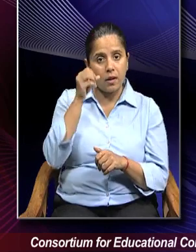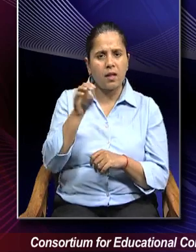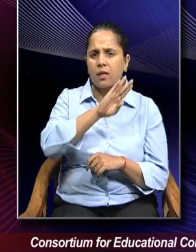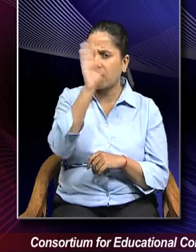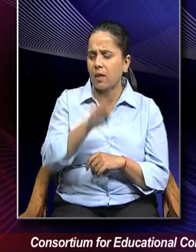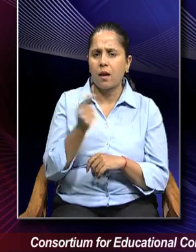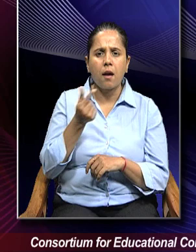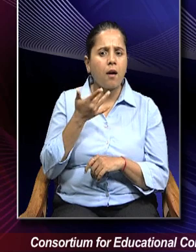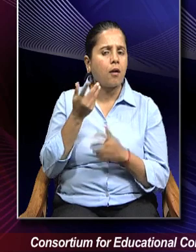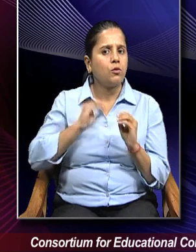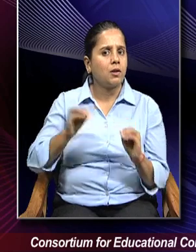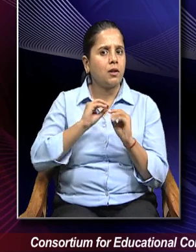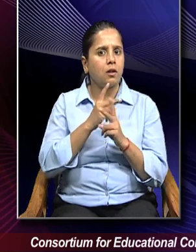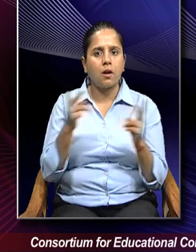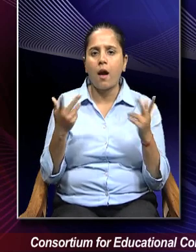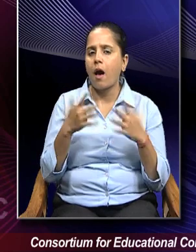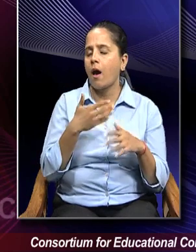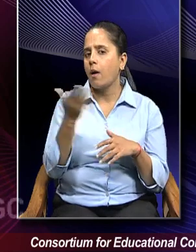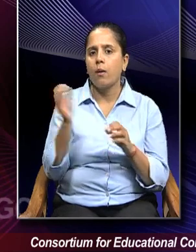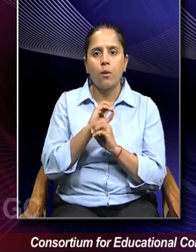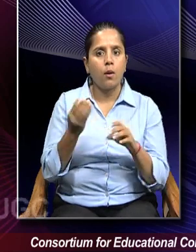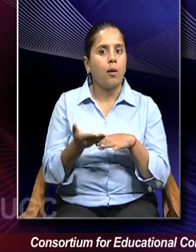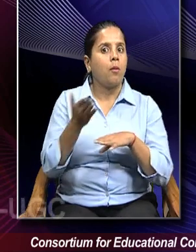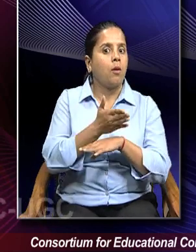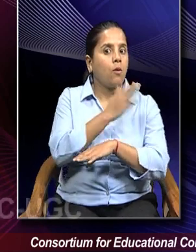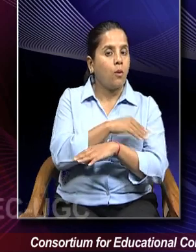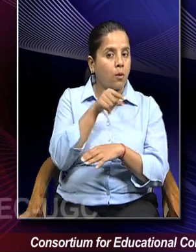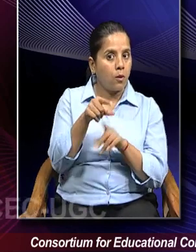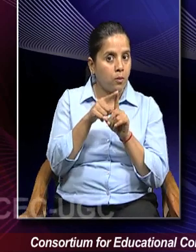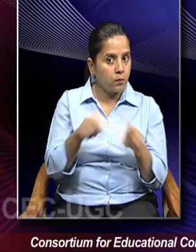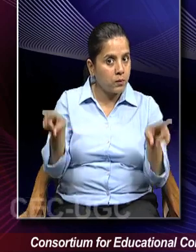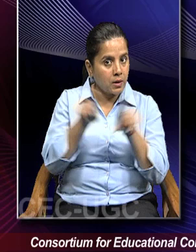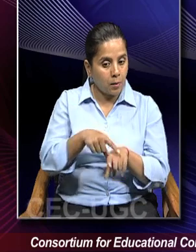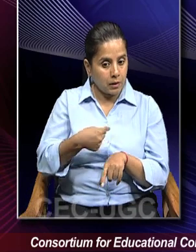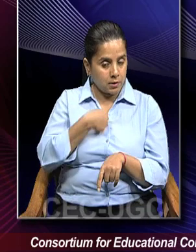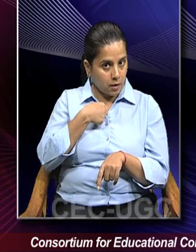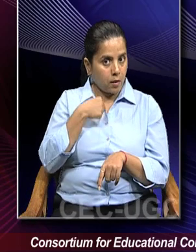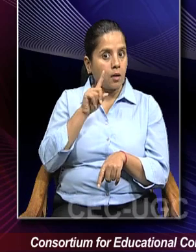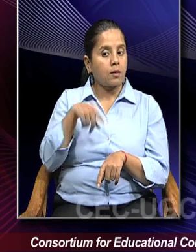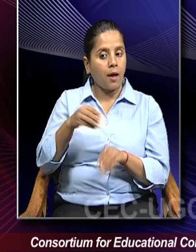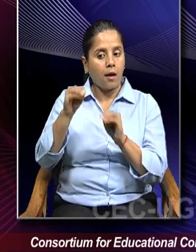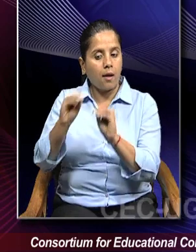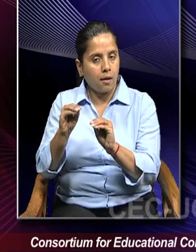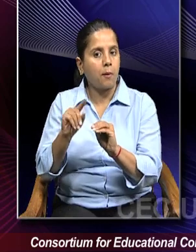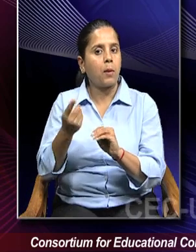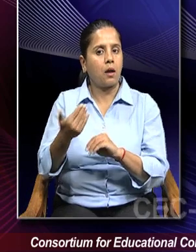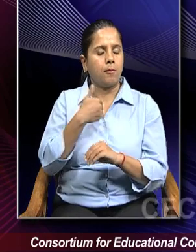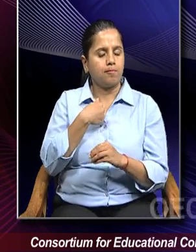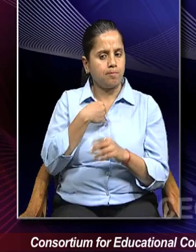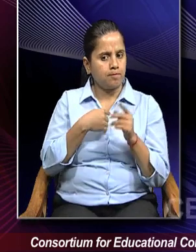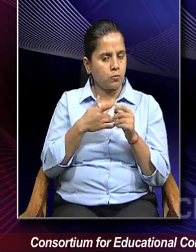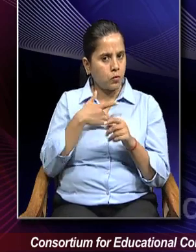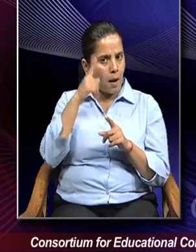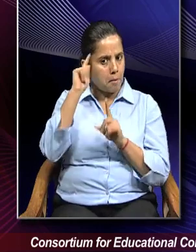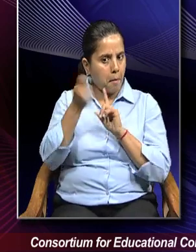used to preach anybody before implementing the same on himself or on his own way